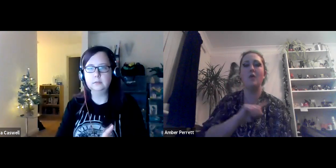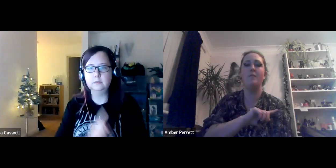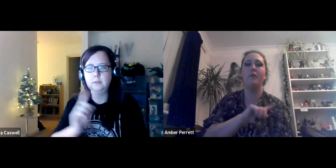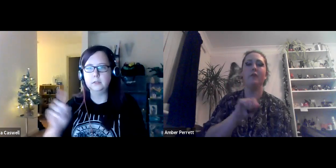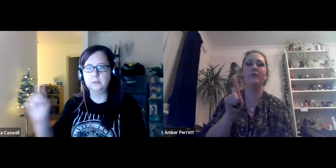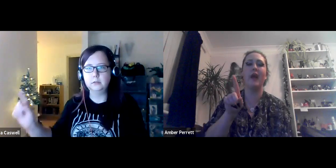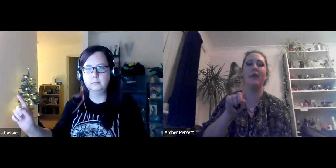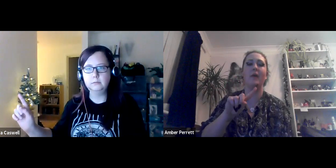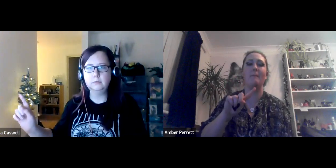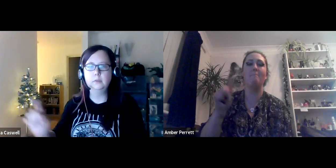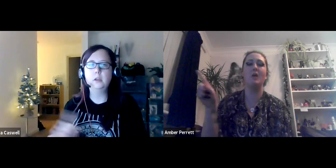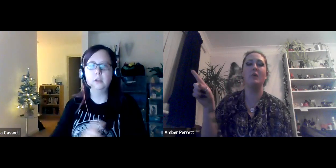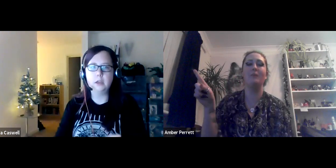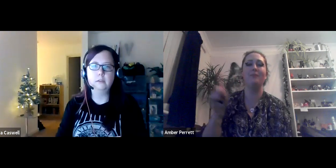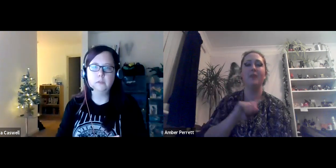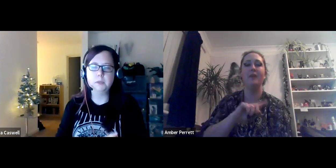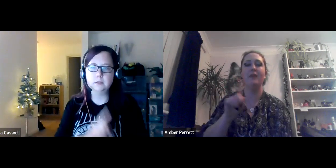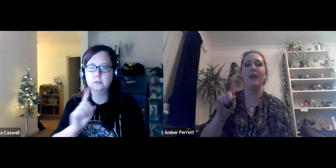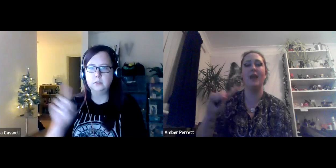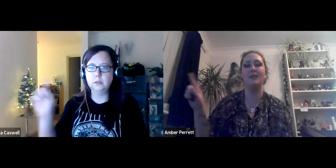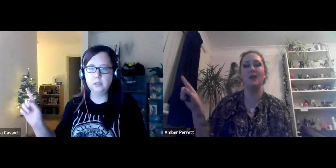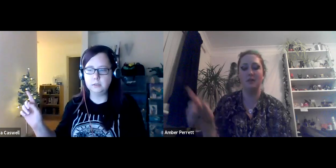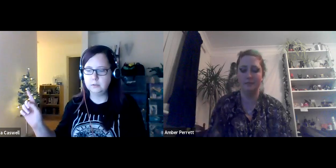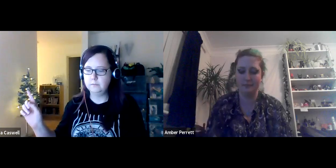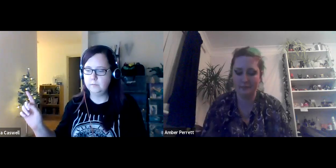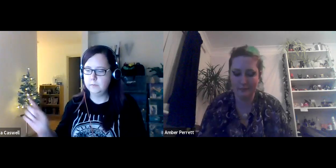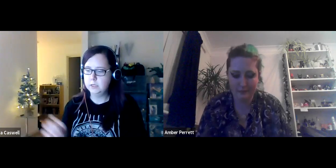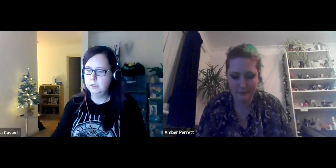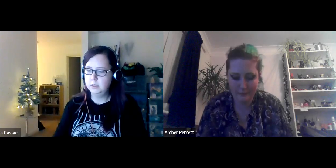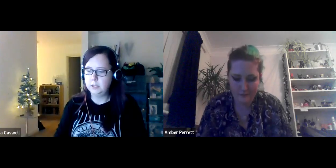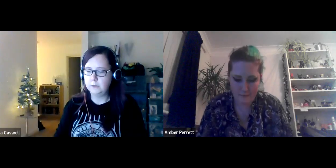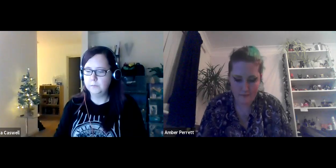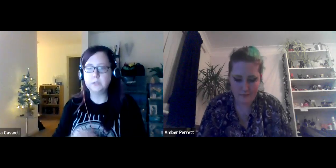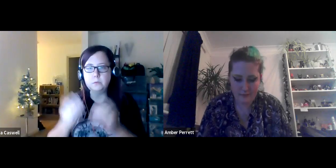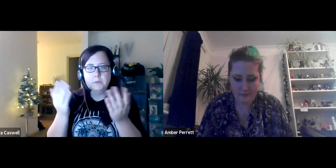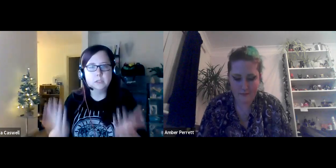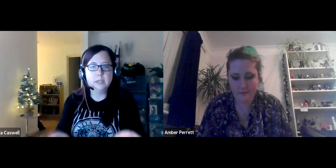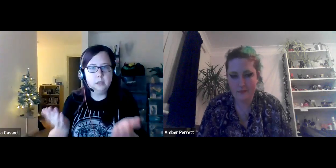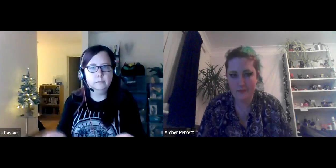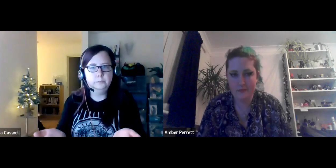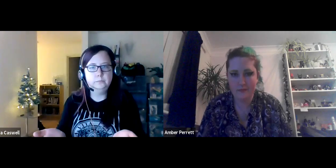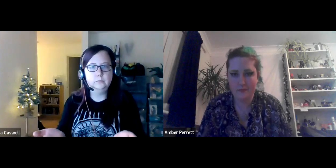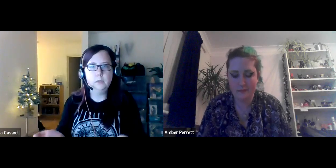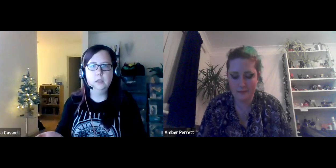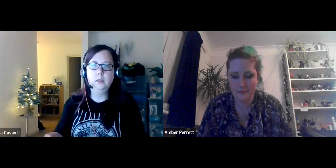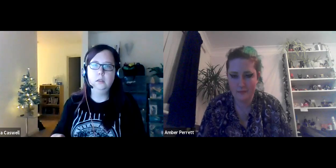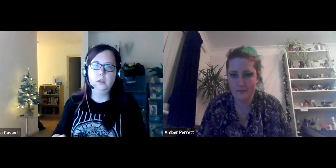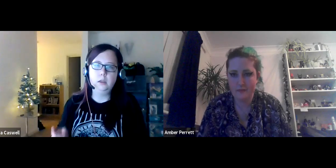So you stagger it. Okay, that makes sense. Yeah, later. Yeah. So we've got today.